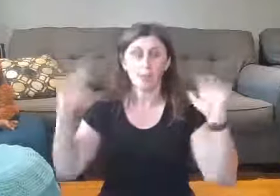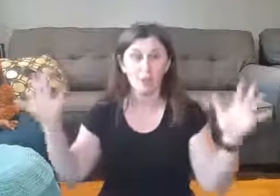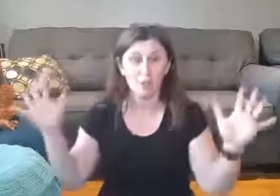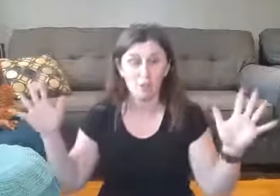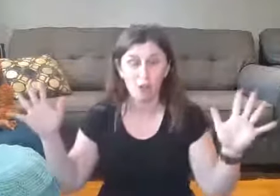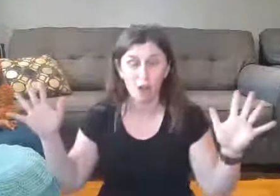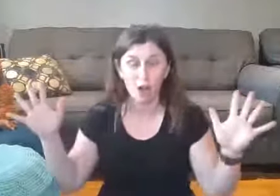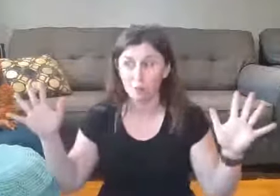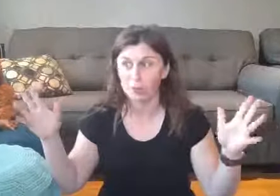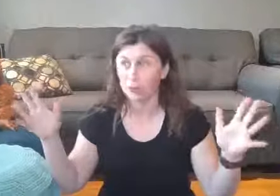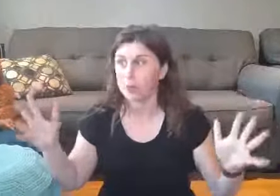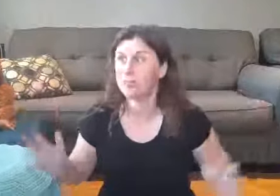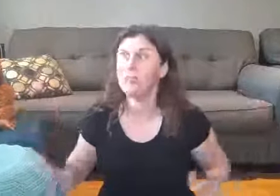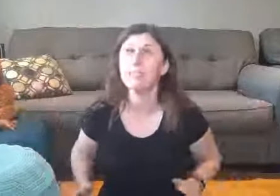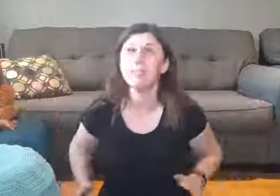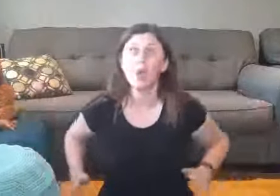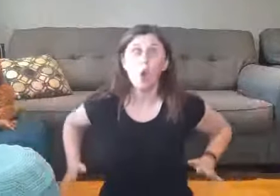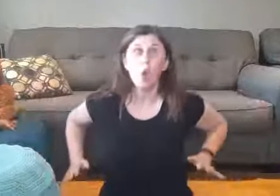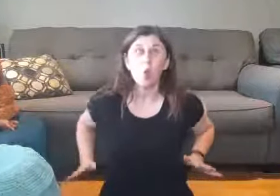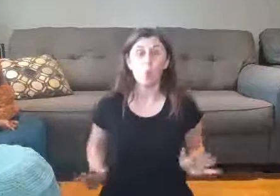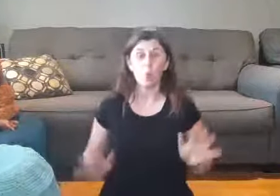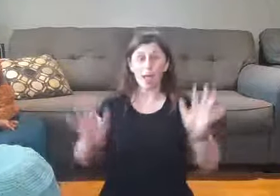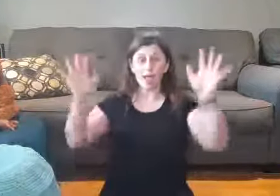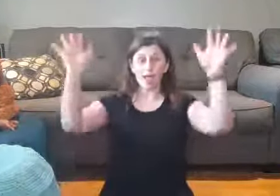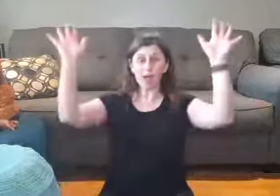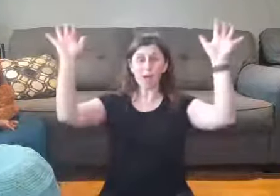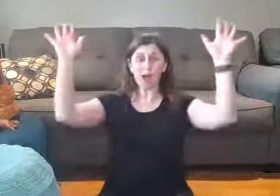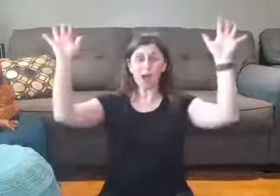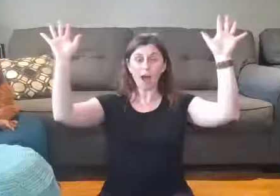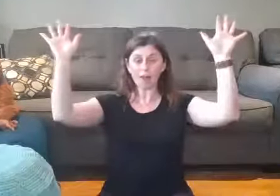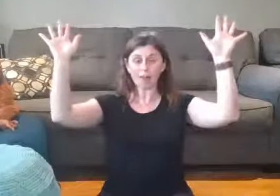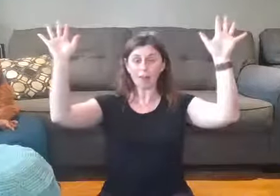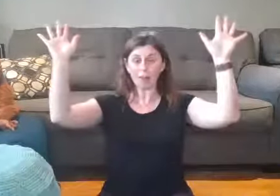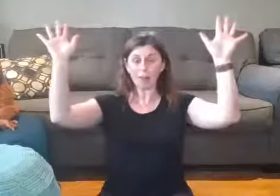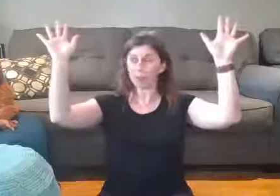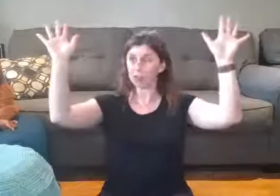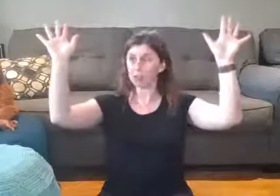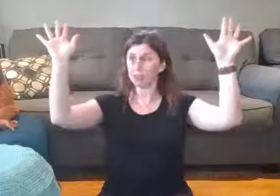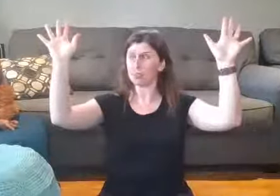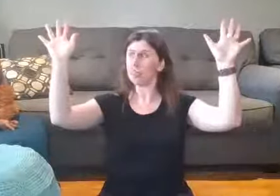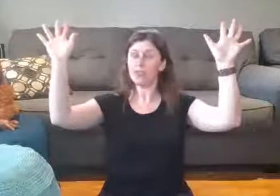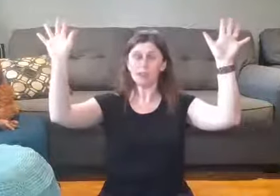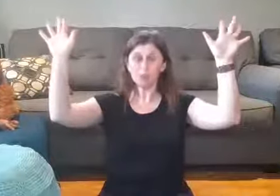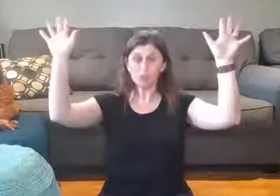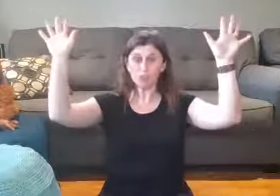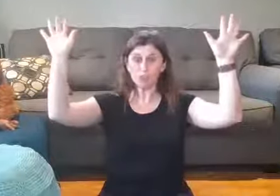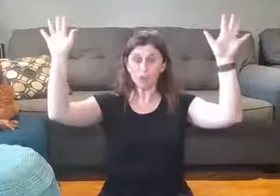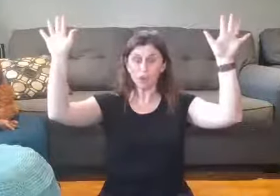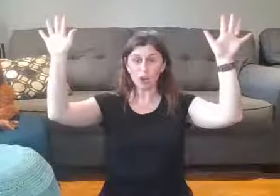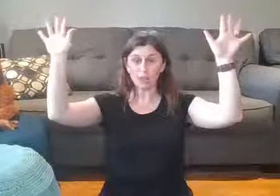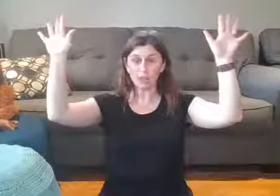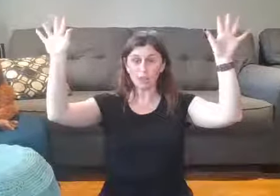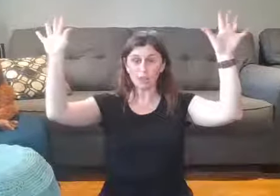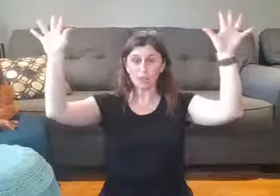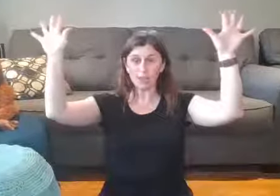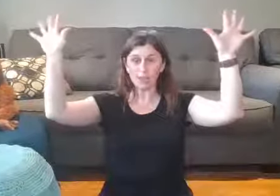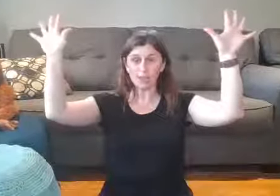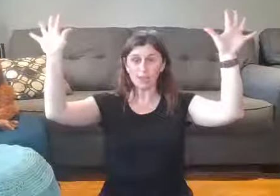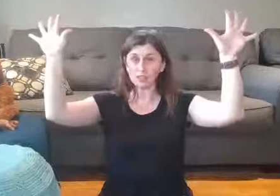to use our arms. It goes like this. Way up high in the apple tree. Can you stretch your arms out? Stretch